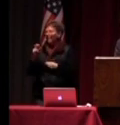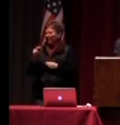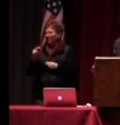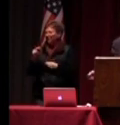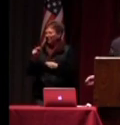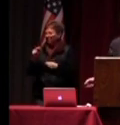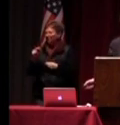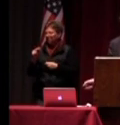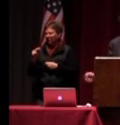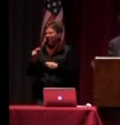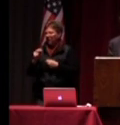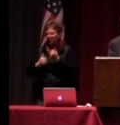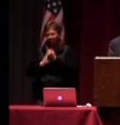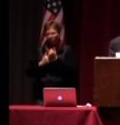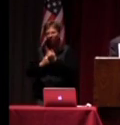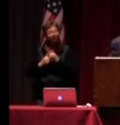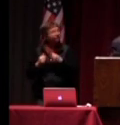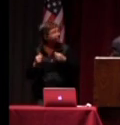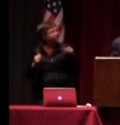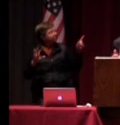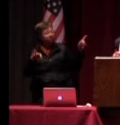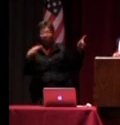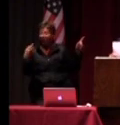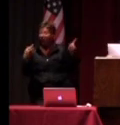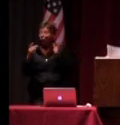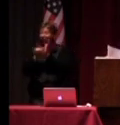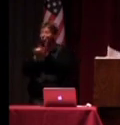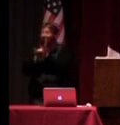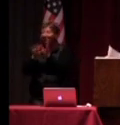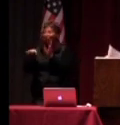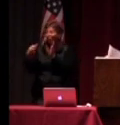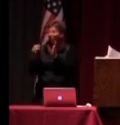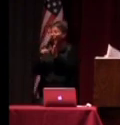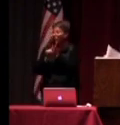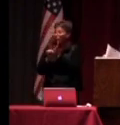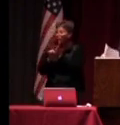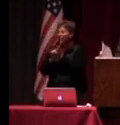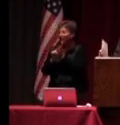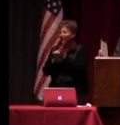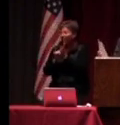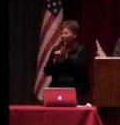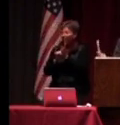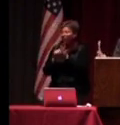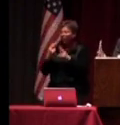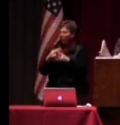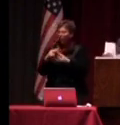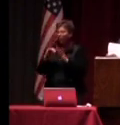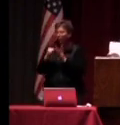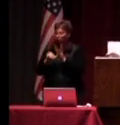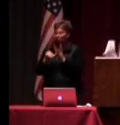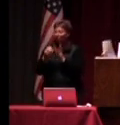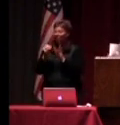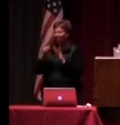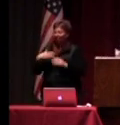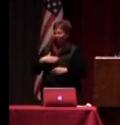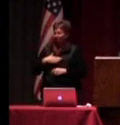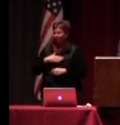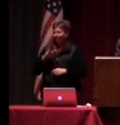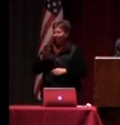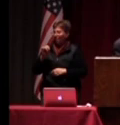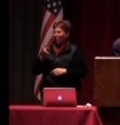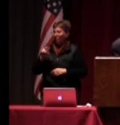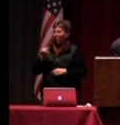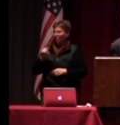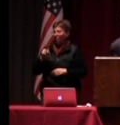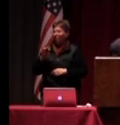in fact, there's another French newspaper of the period, not sponsored by him, that was actually called Journal of Bonaparte and Virtuous Men.